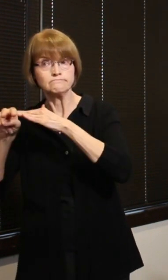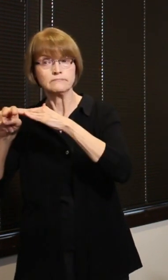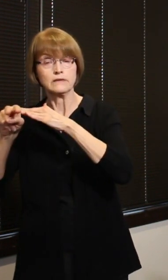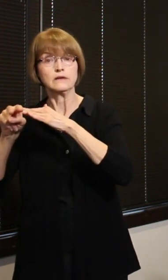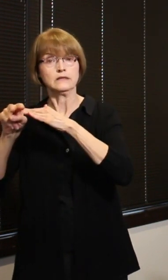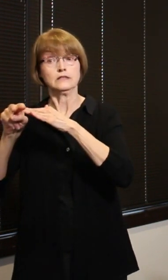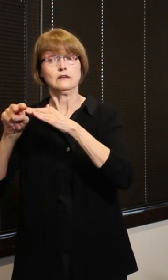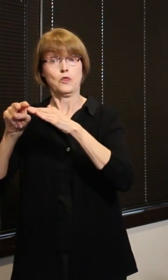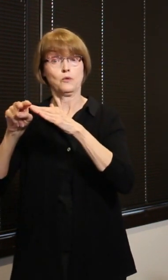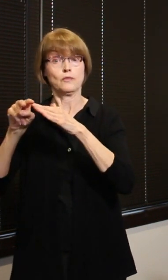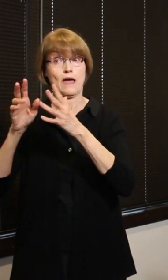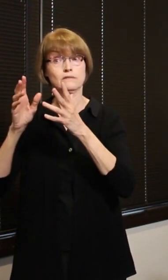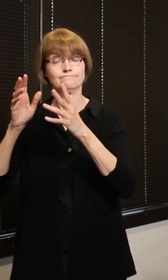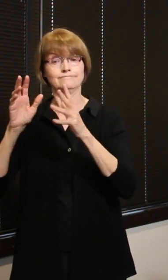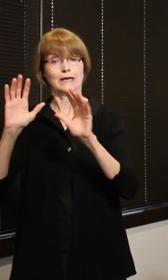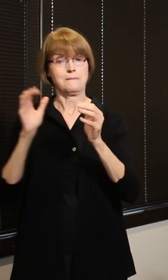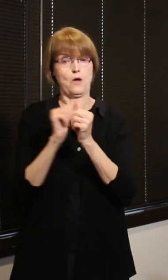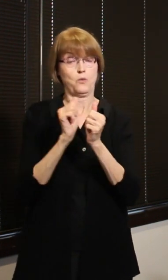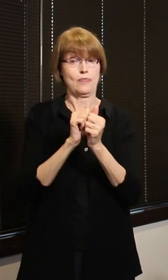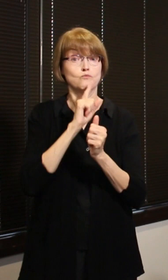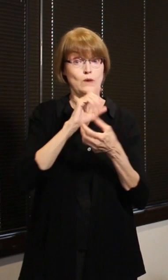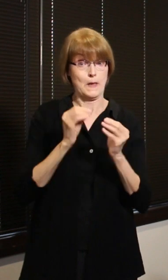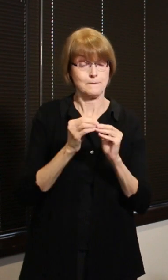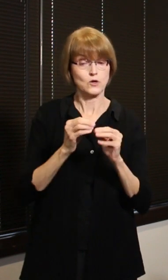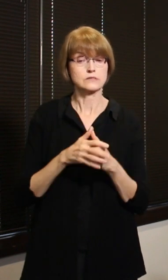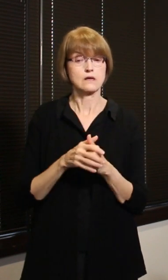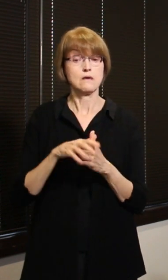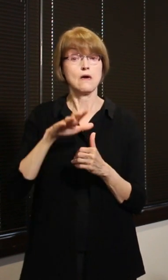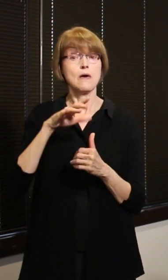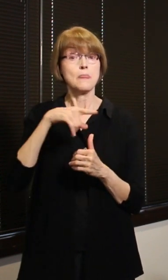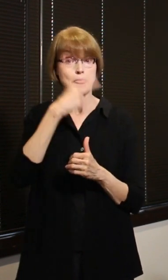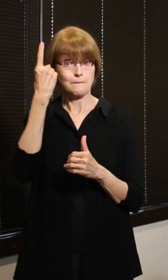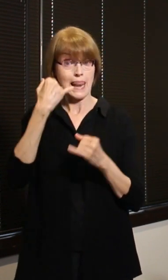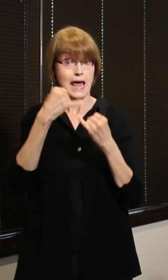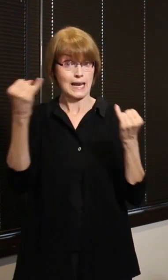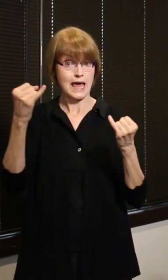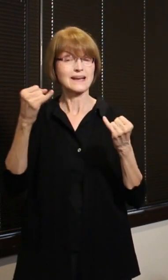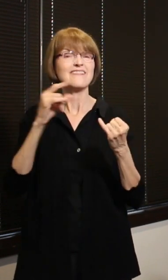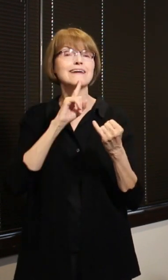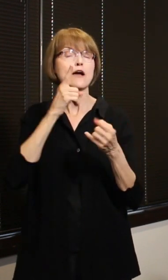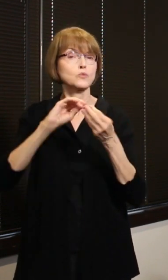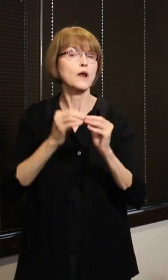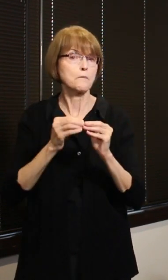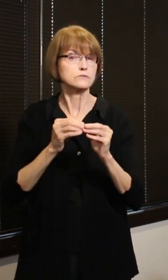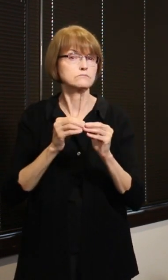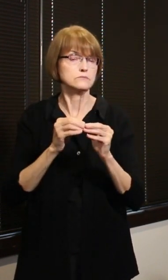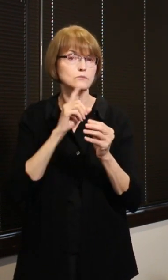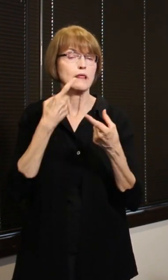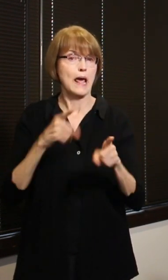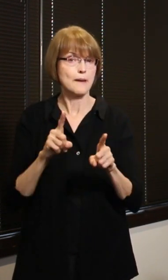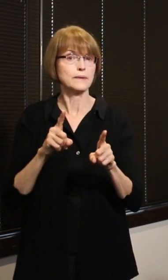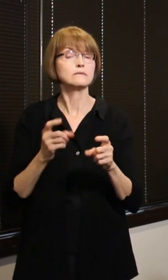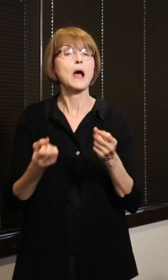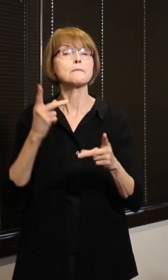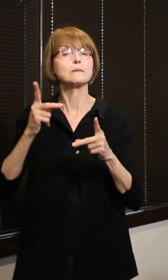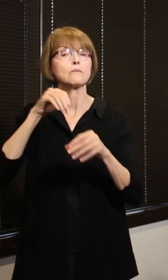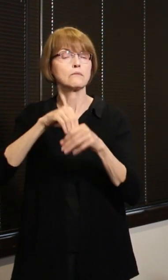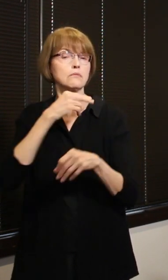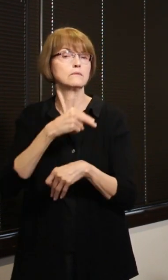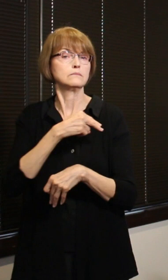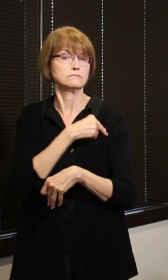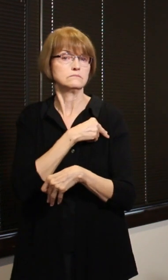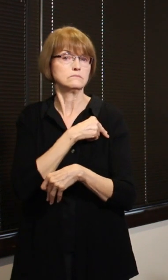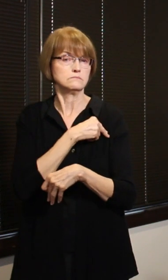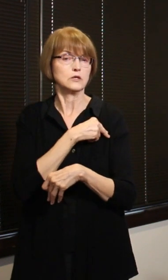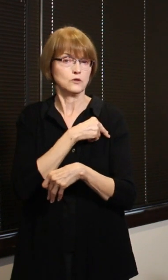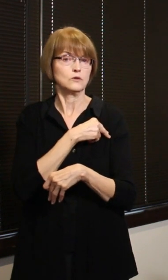models. So if you look at these charts, the black line is our actuals. And so this is our inpatient hospital data is the